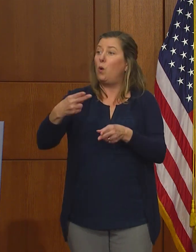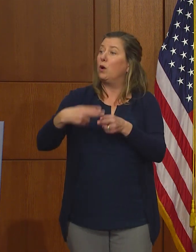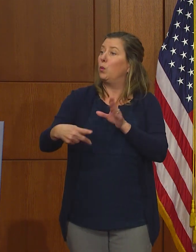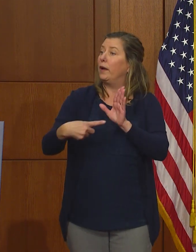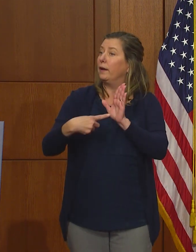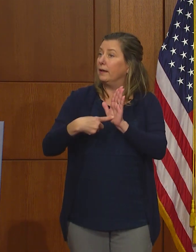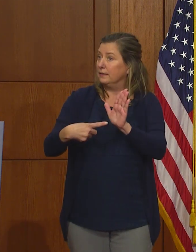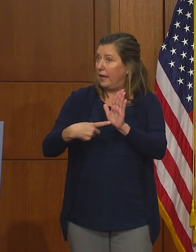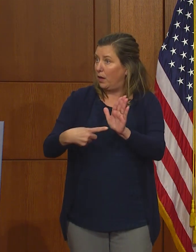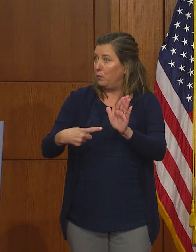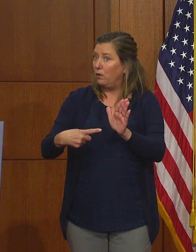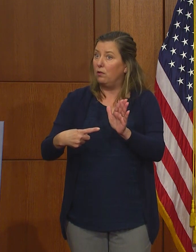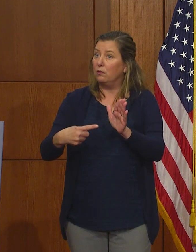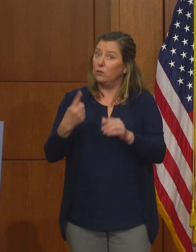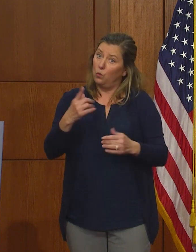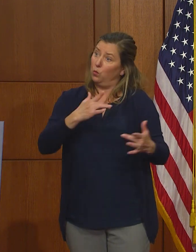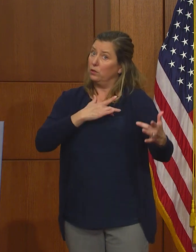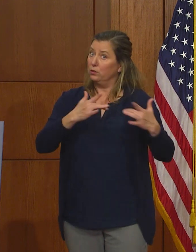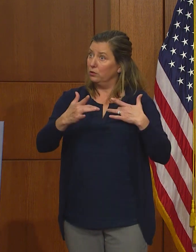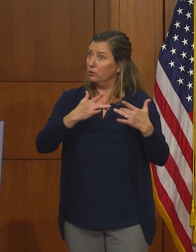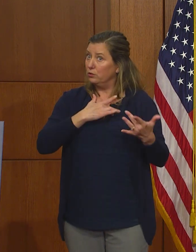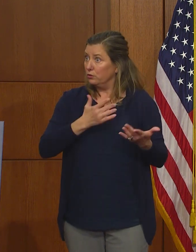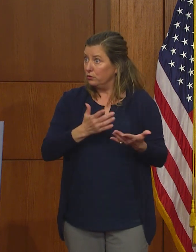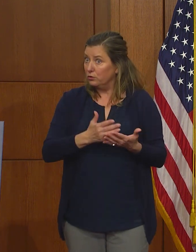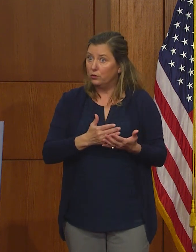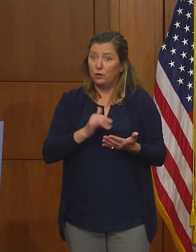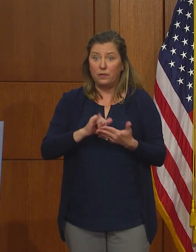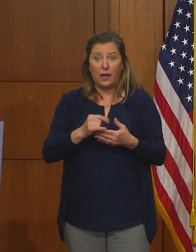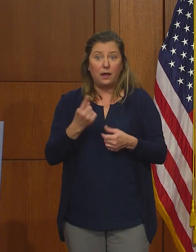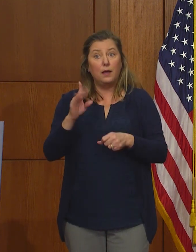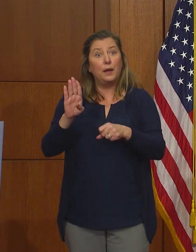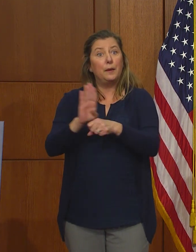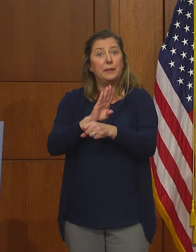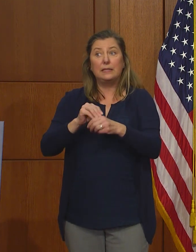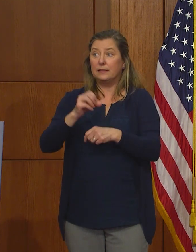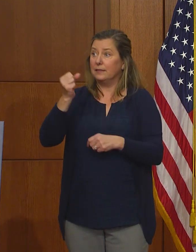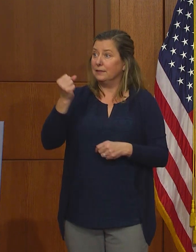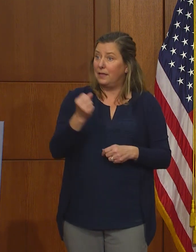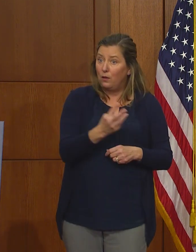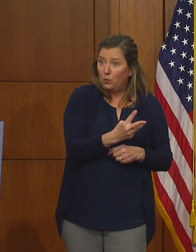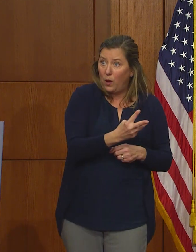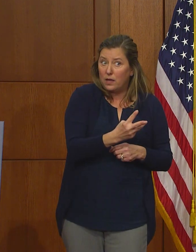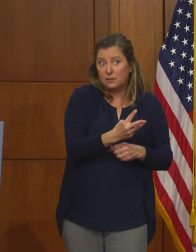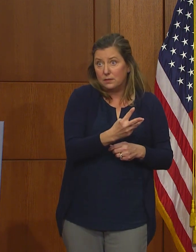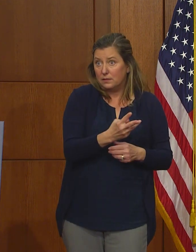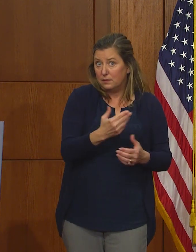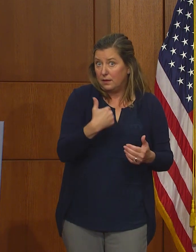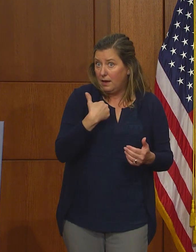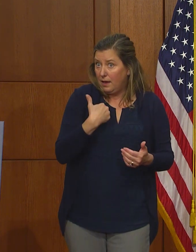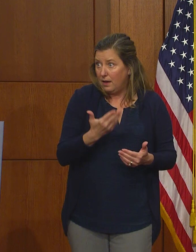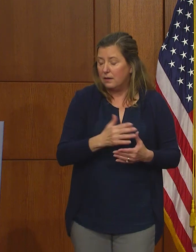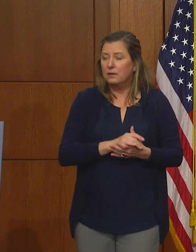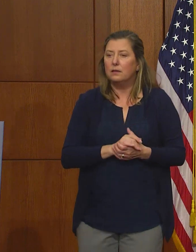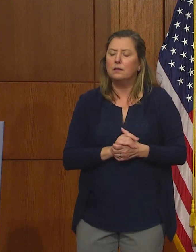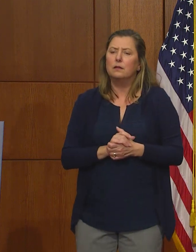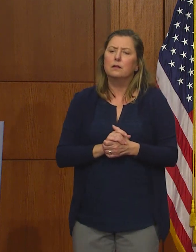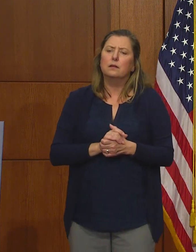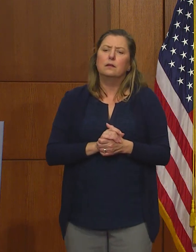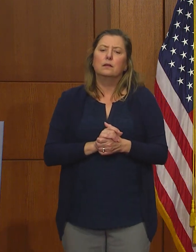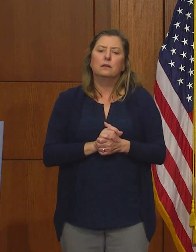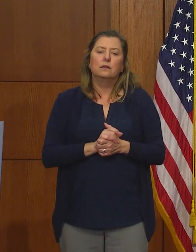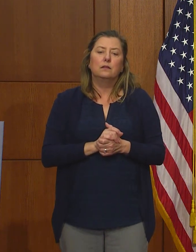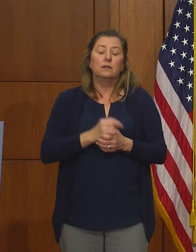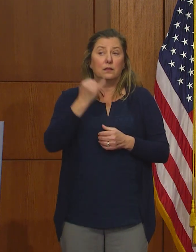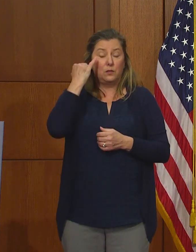example of a concern that a business out in the Southwest had, and that is that if they are